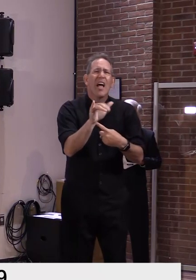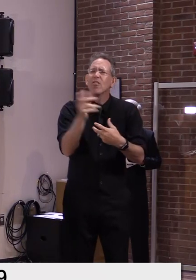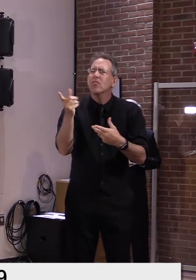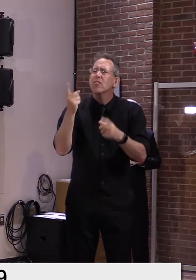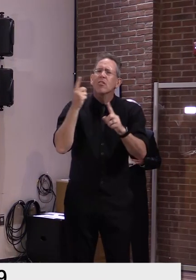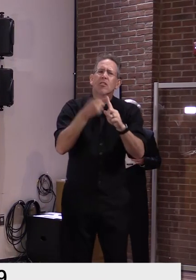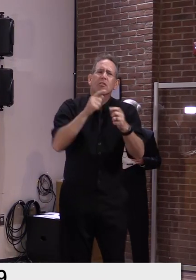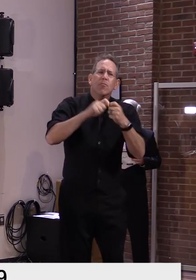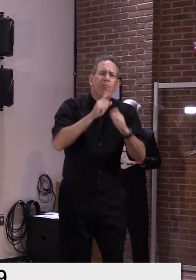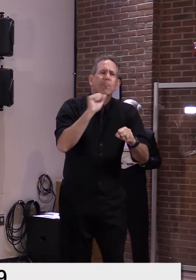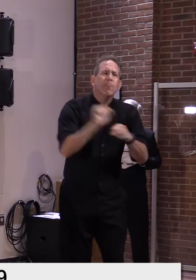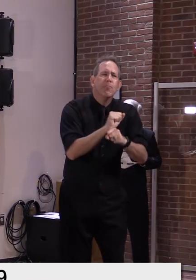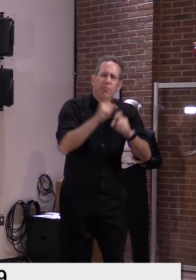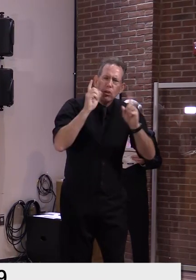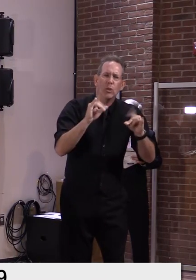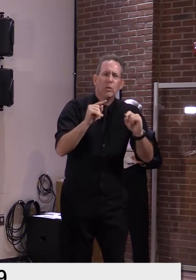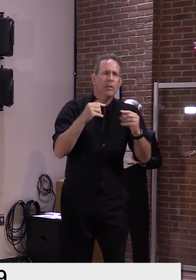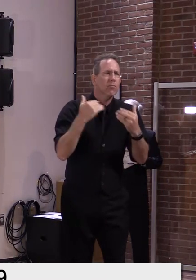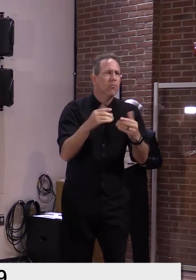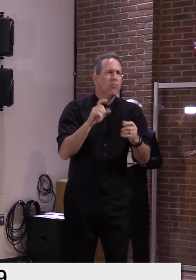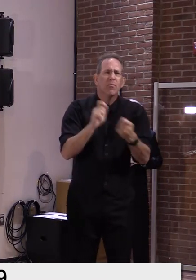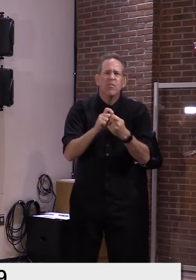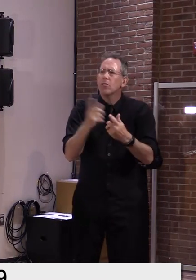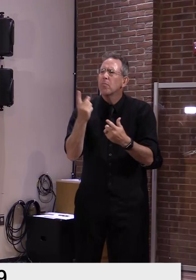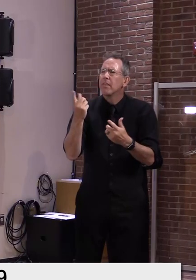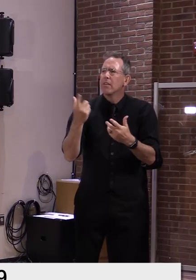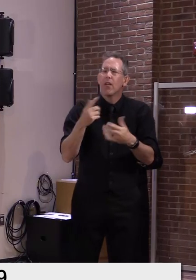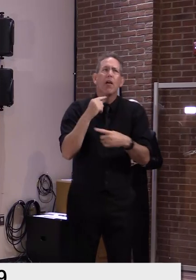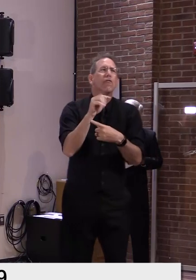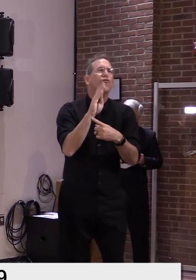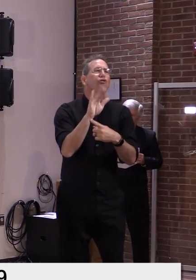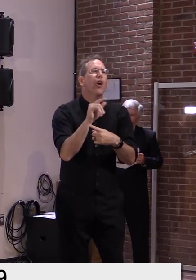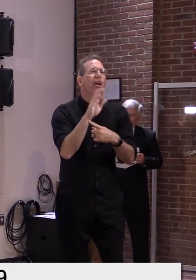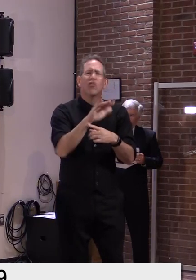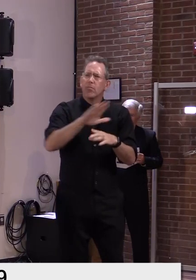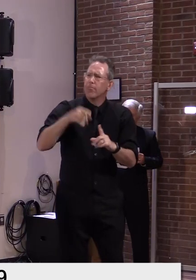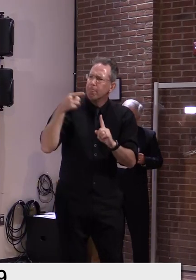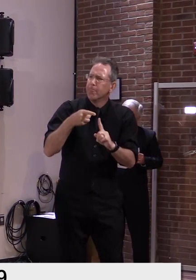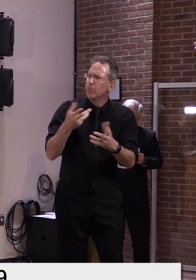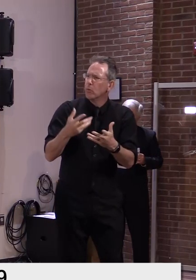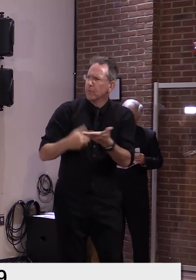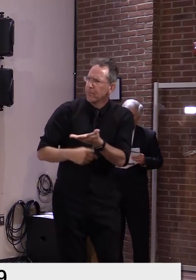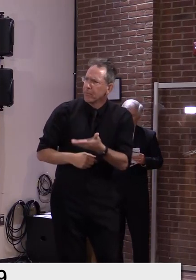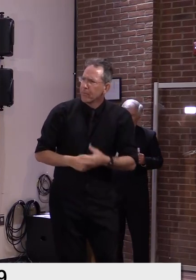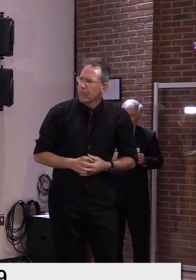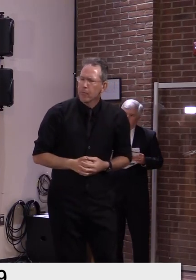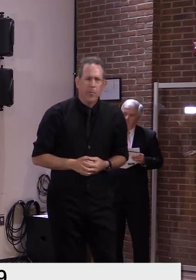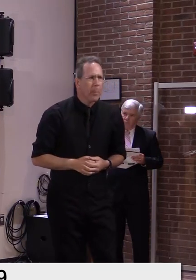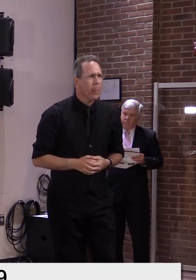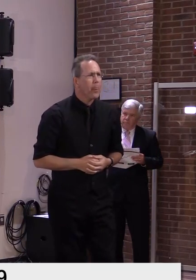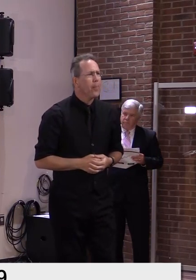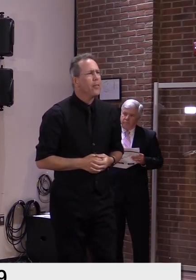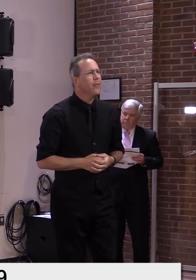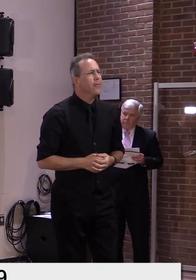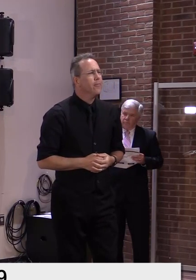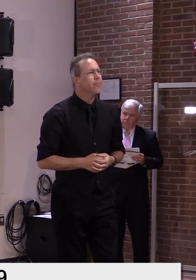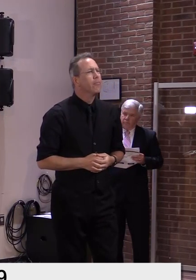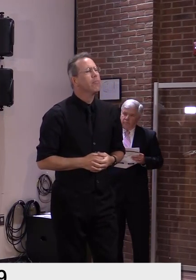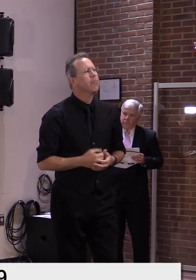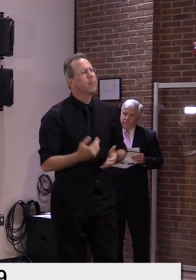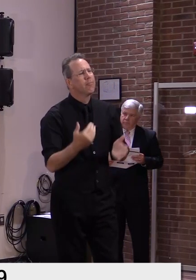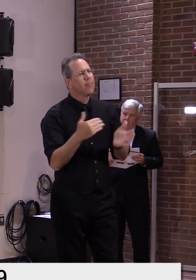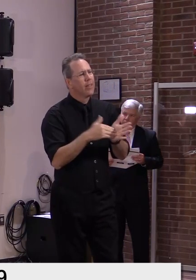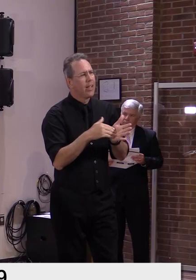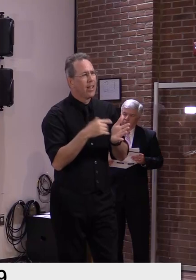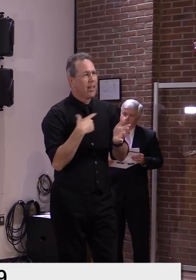we, you know, could be doing right now? Yeah. Well, again, I think what we're doing in terms of training, in